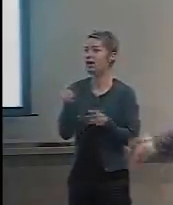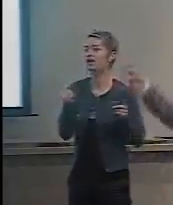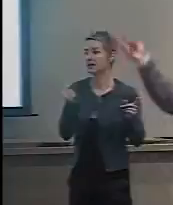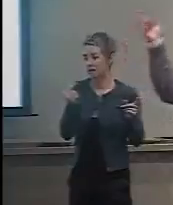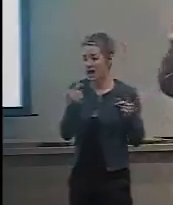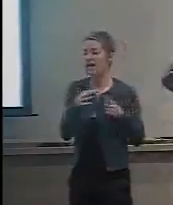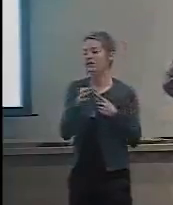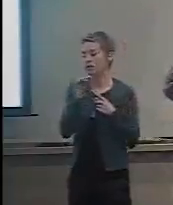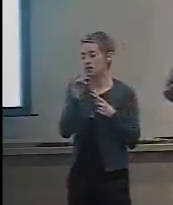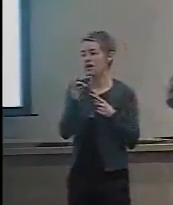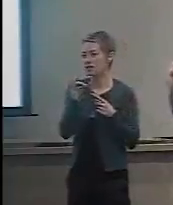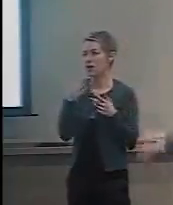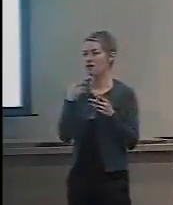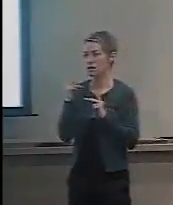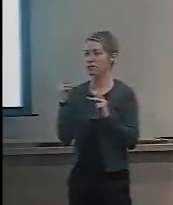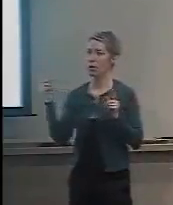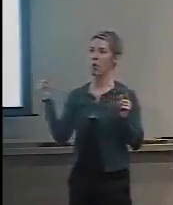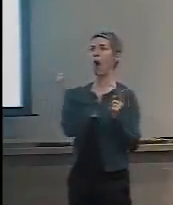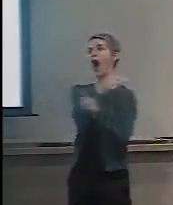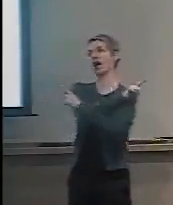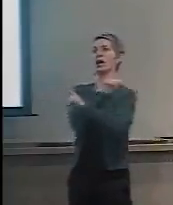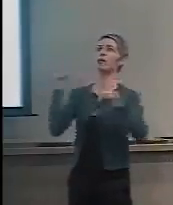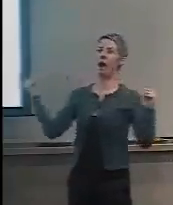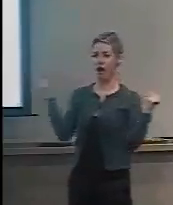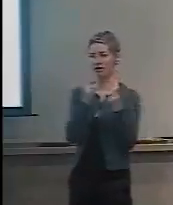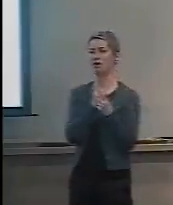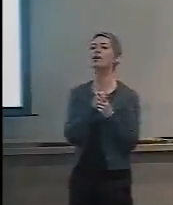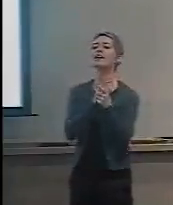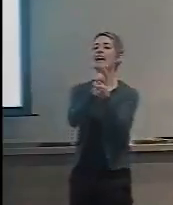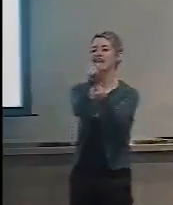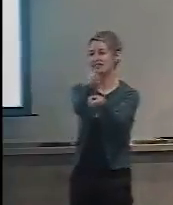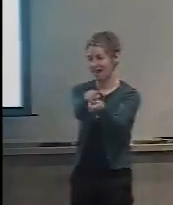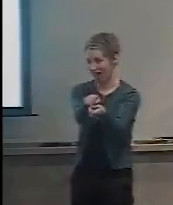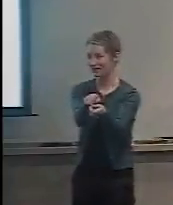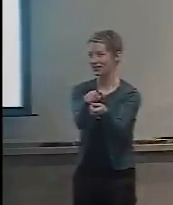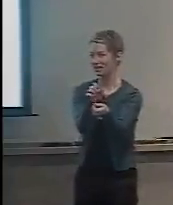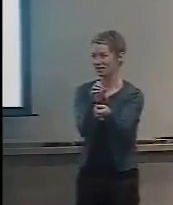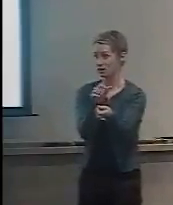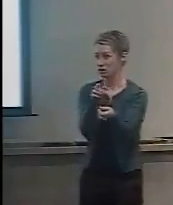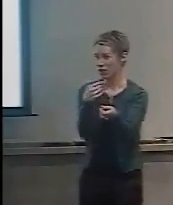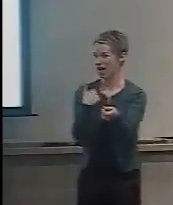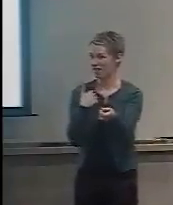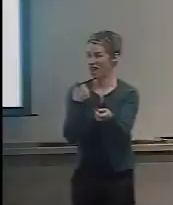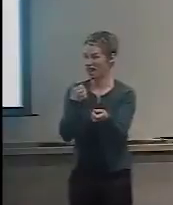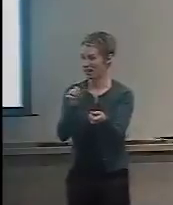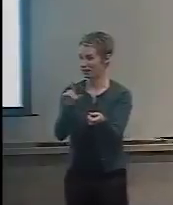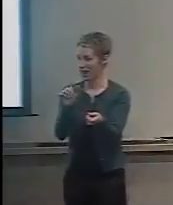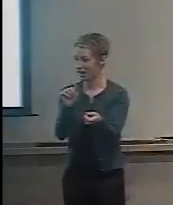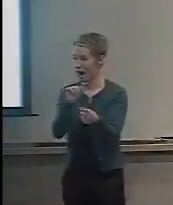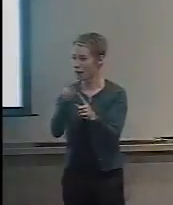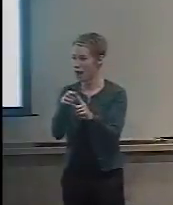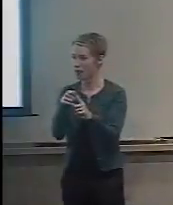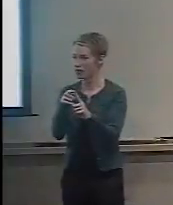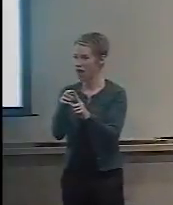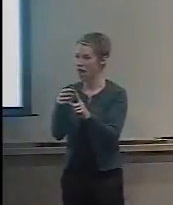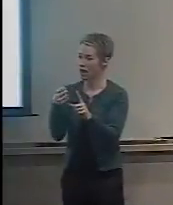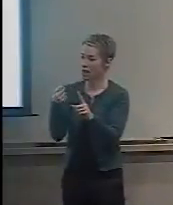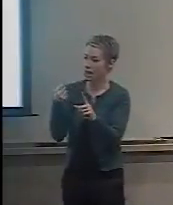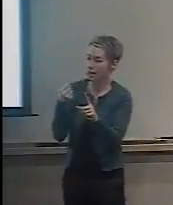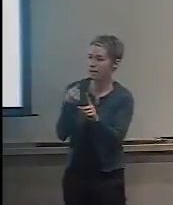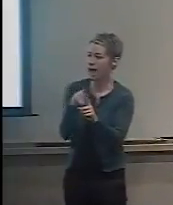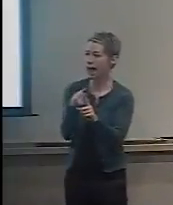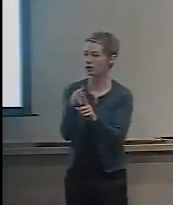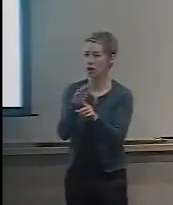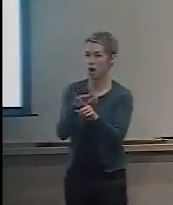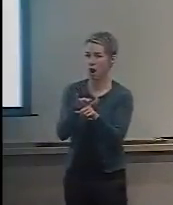if things are people walking behind you. Or exactly. Things like Do you have any data of the impact of that